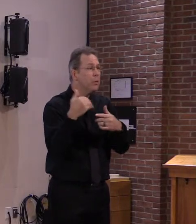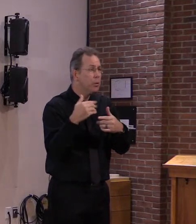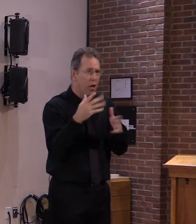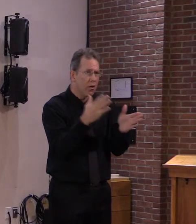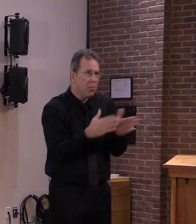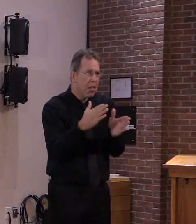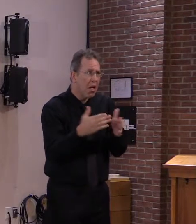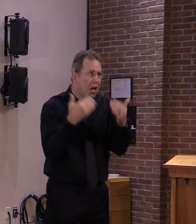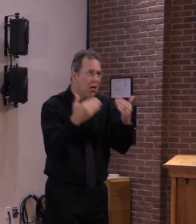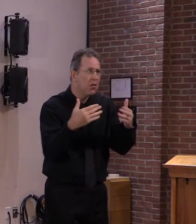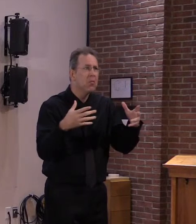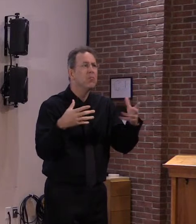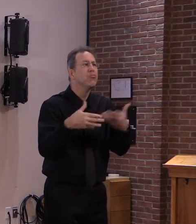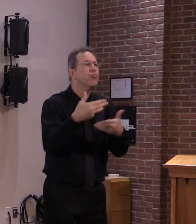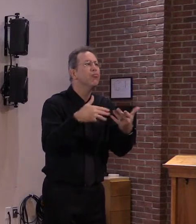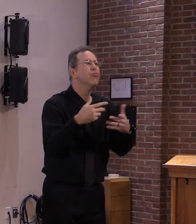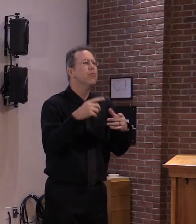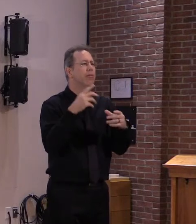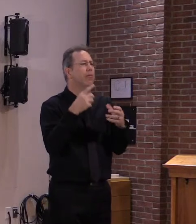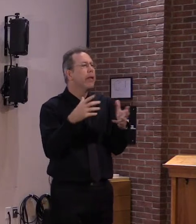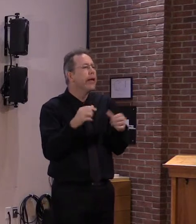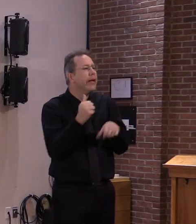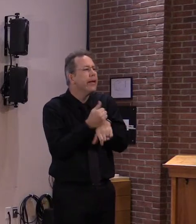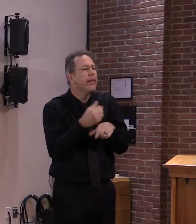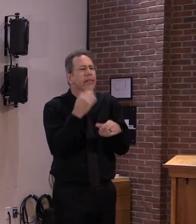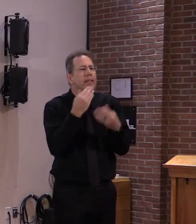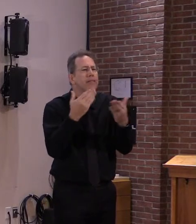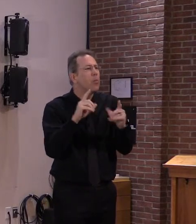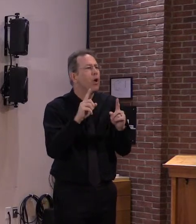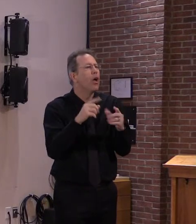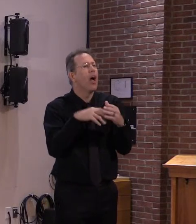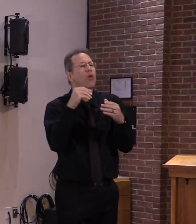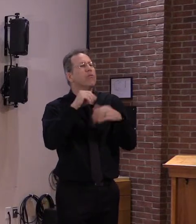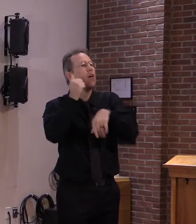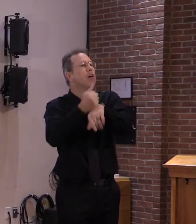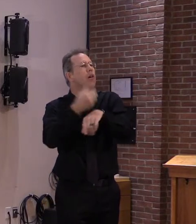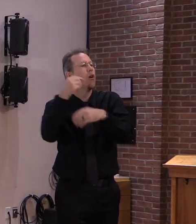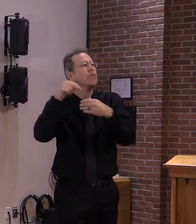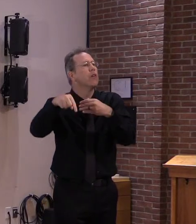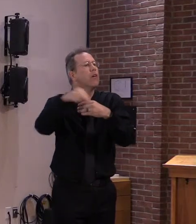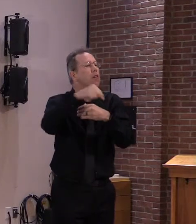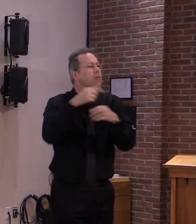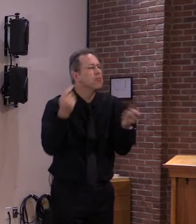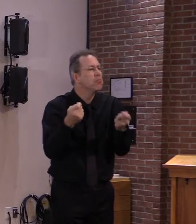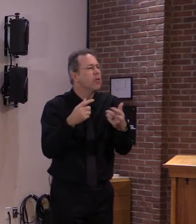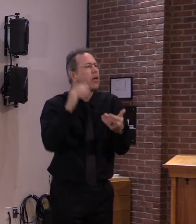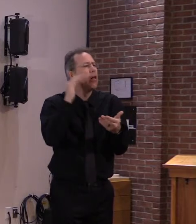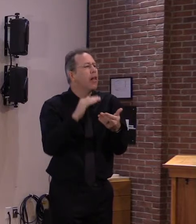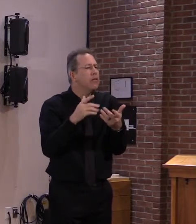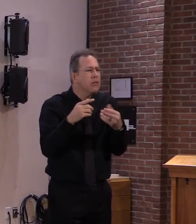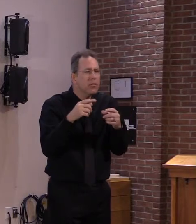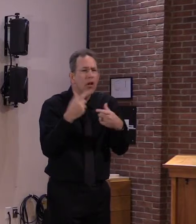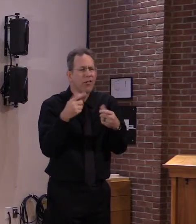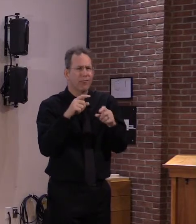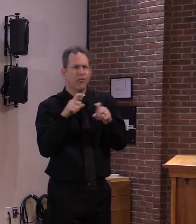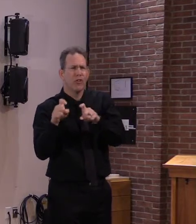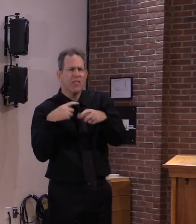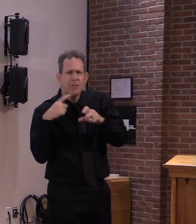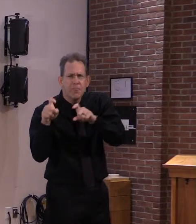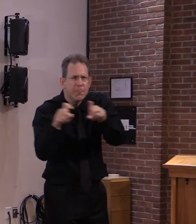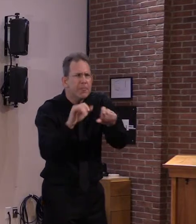wrote, "As a small SU, this appeared like it was going to be a huge lift for the Grand Isle Supervisory Union, mostly because of the timing and the sense